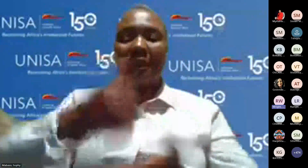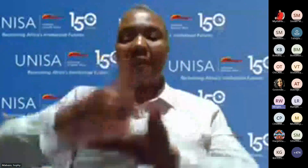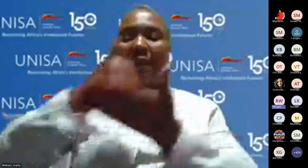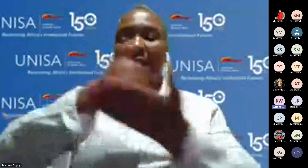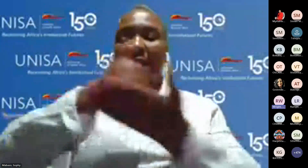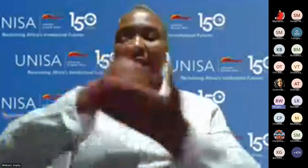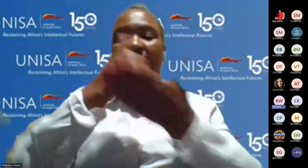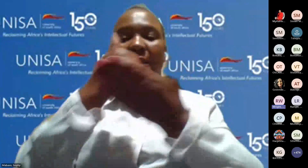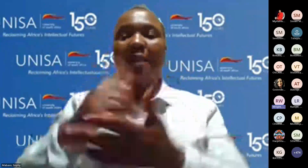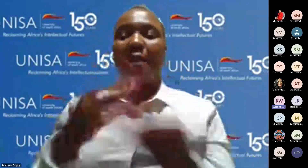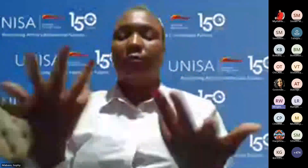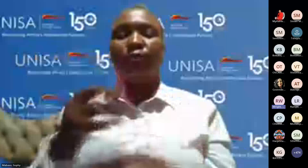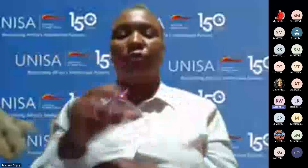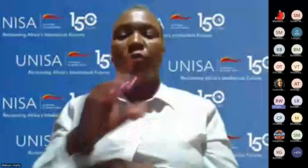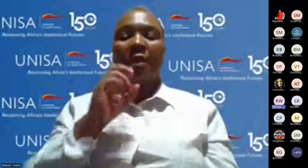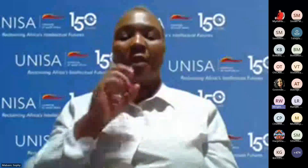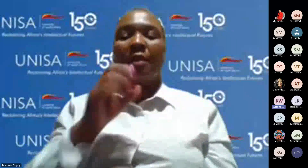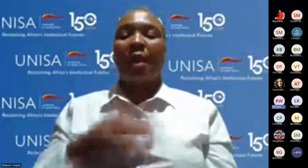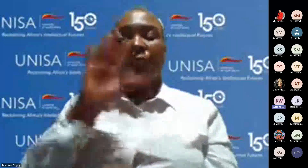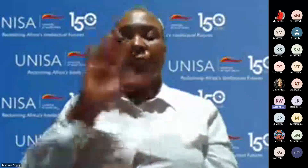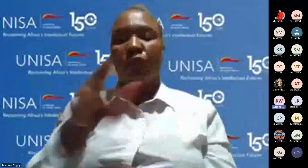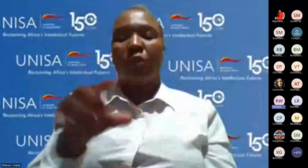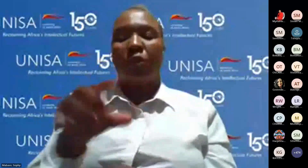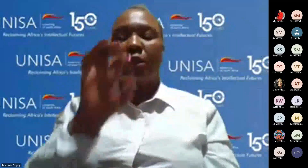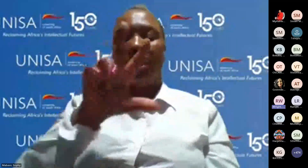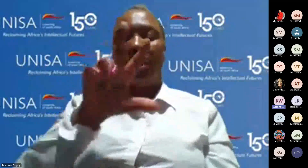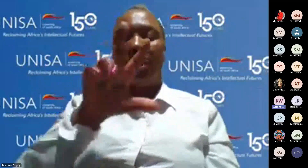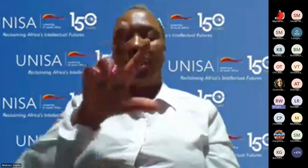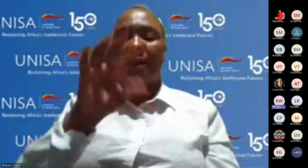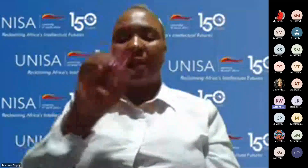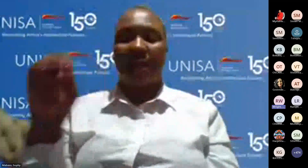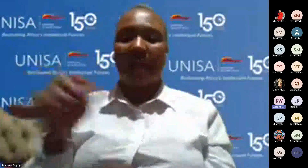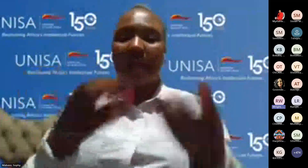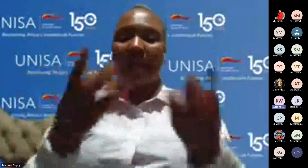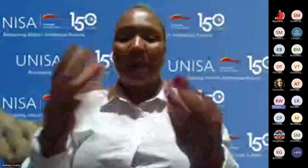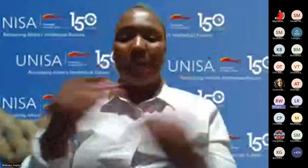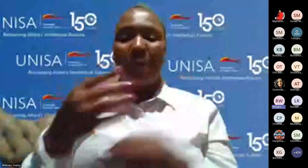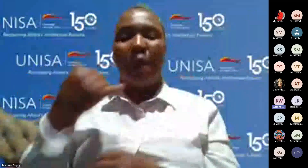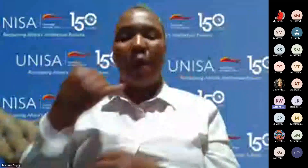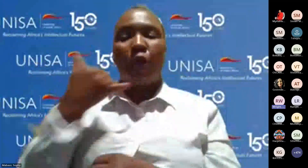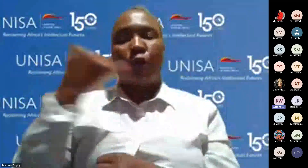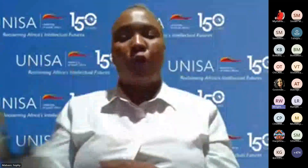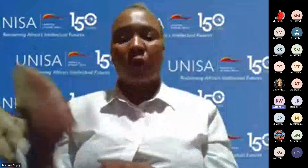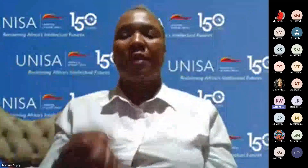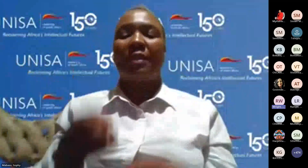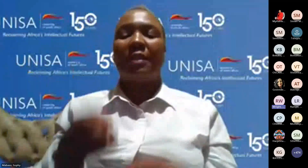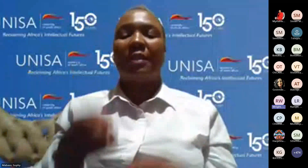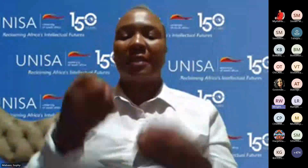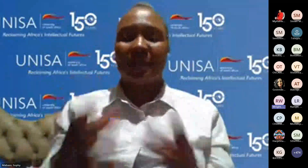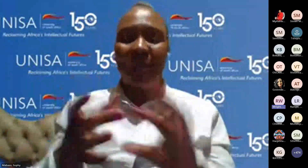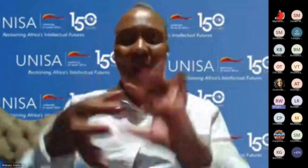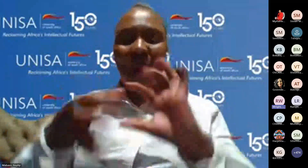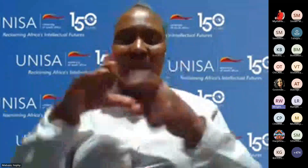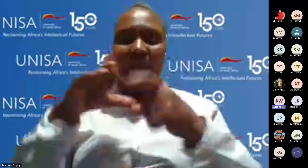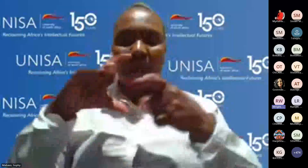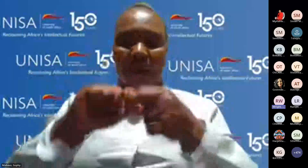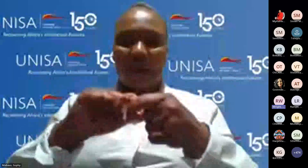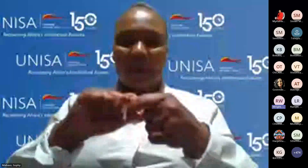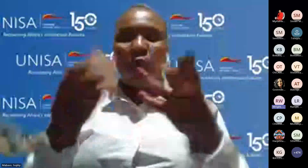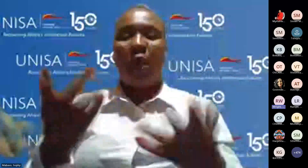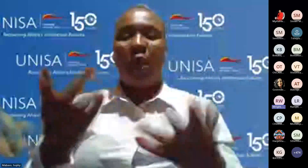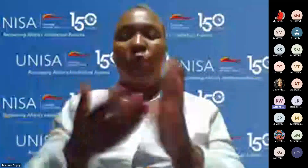But otherwise, I would recommend use the 0800 number, phone them, and they can send you a contingency link where you can upload. So